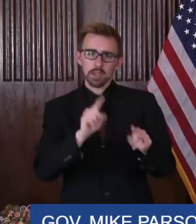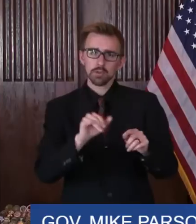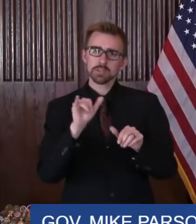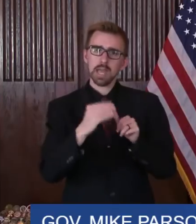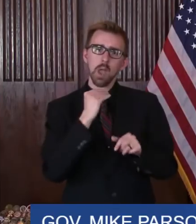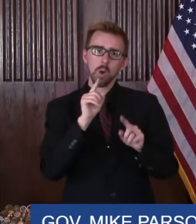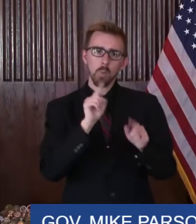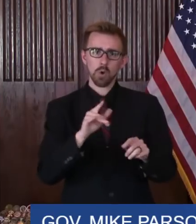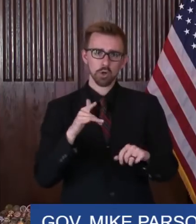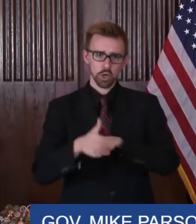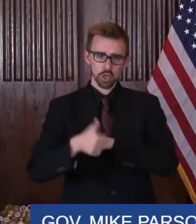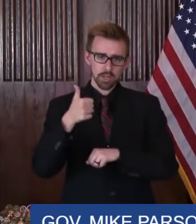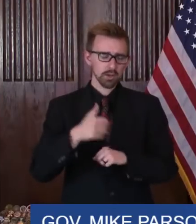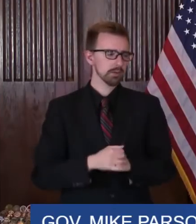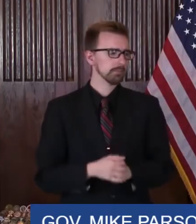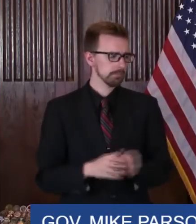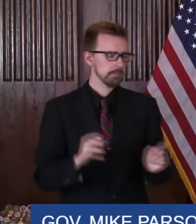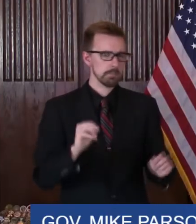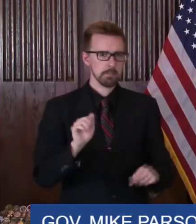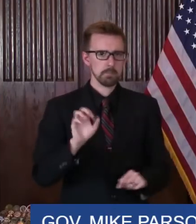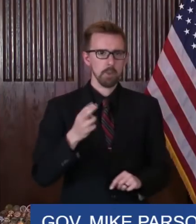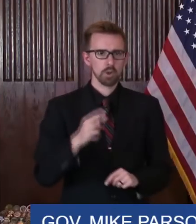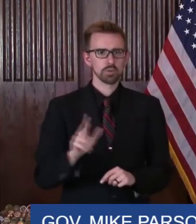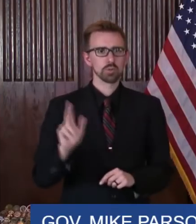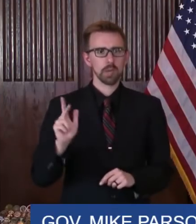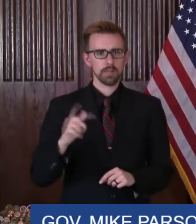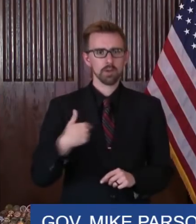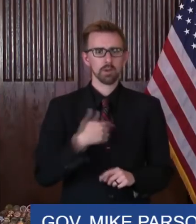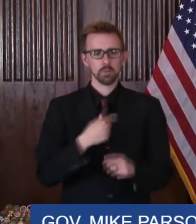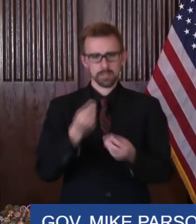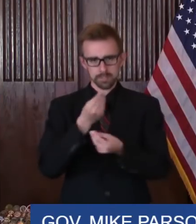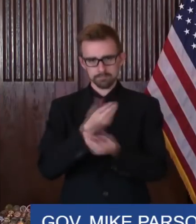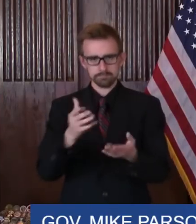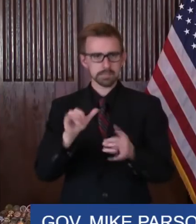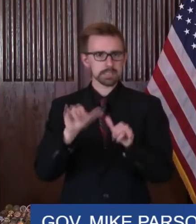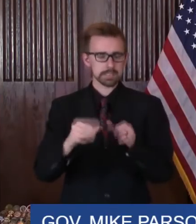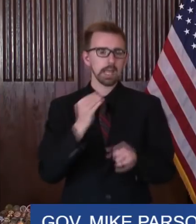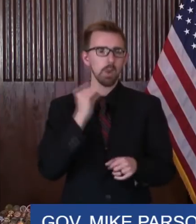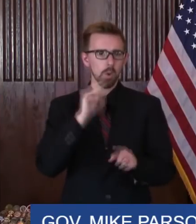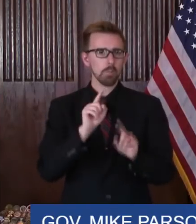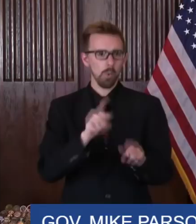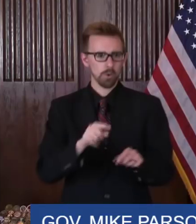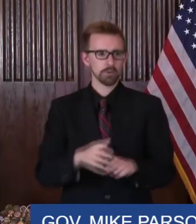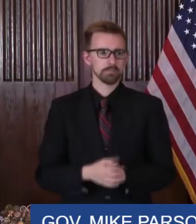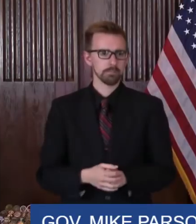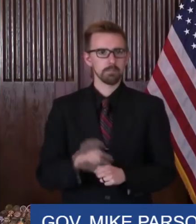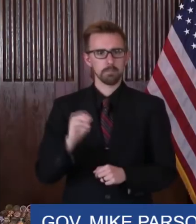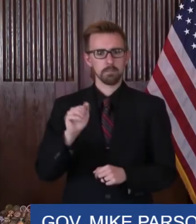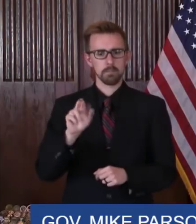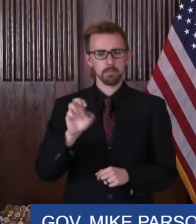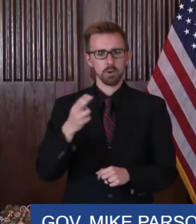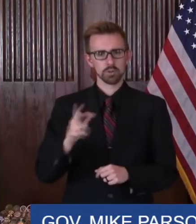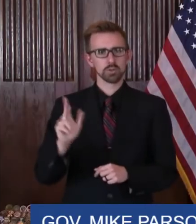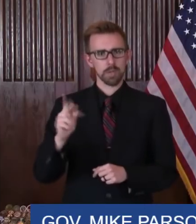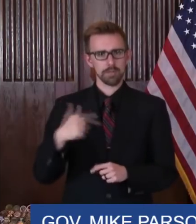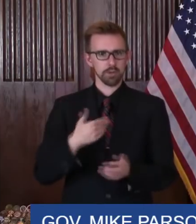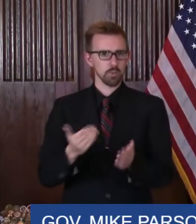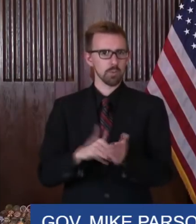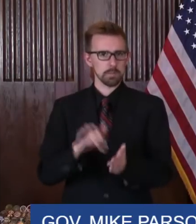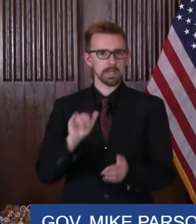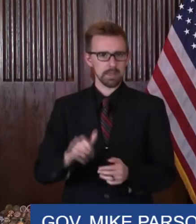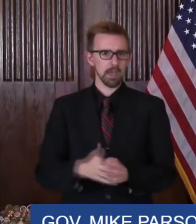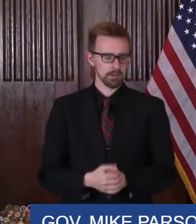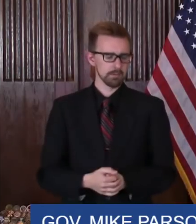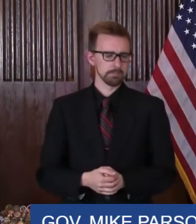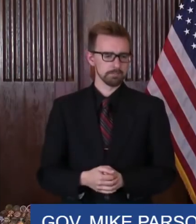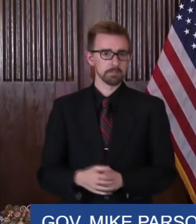earlier? Yeah, on March the 23rd, we issued a stay-at-home order on March 23rd. I've repeated that a couple of times. But we actually, to